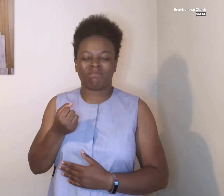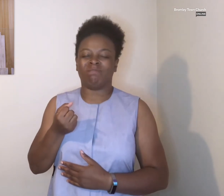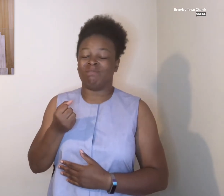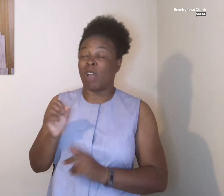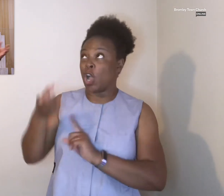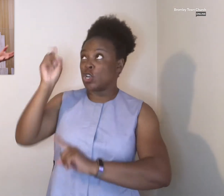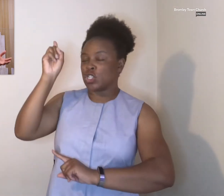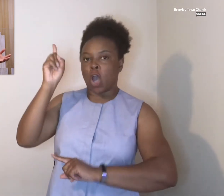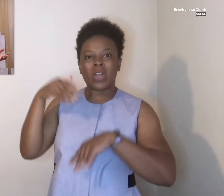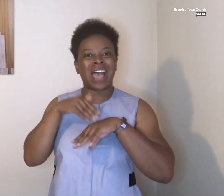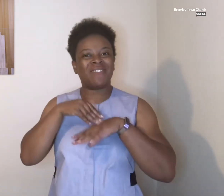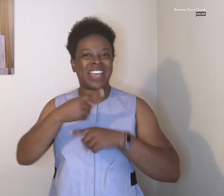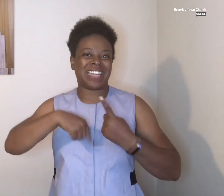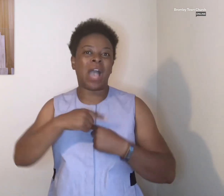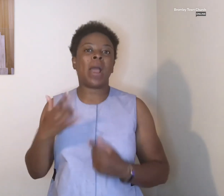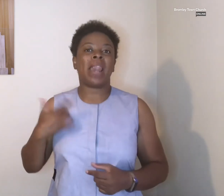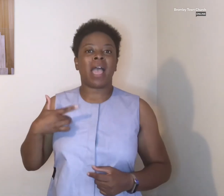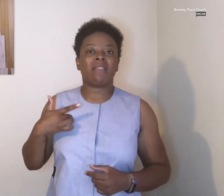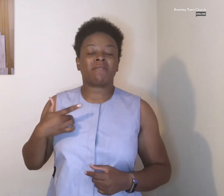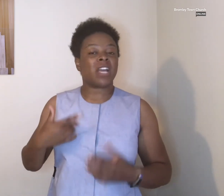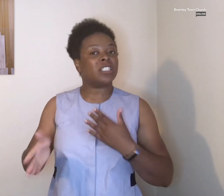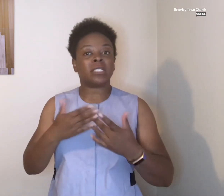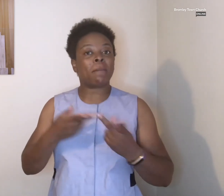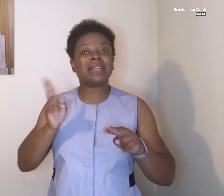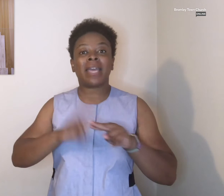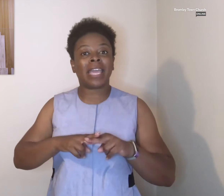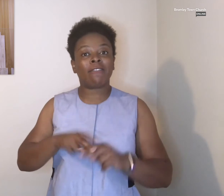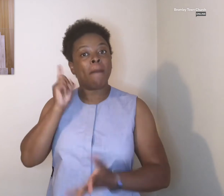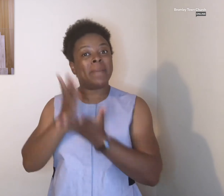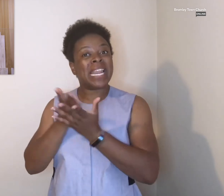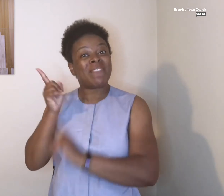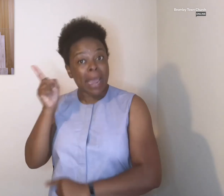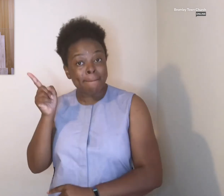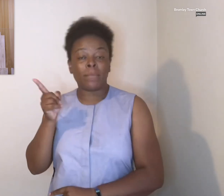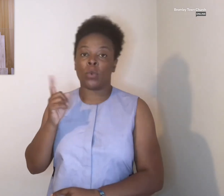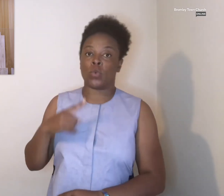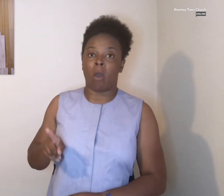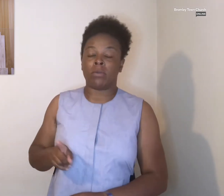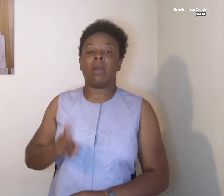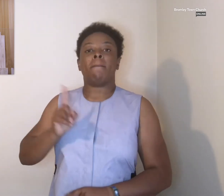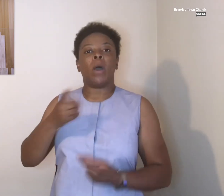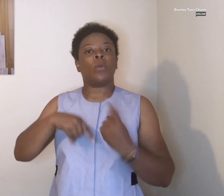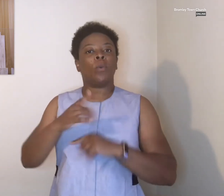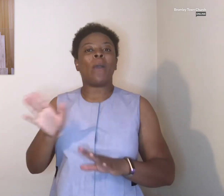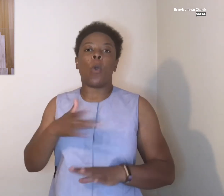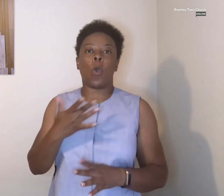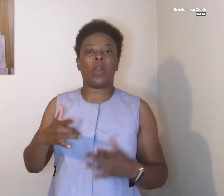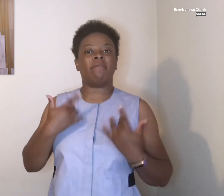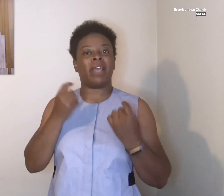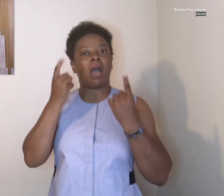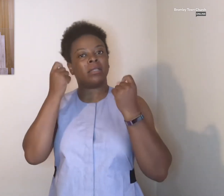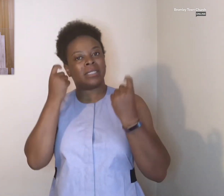our lives, whether we believe in him or not, is this. We have a sense of what is right and what is wrong. We